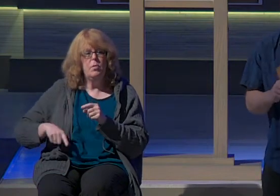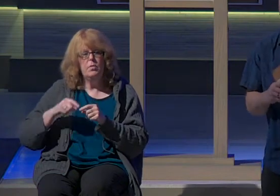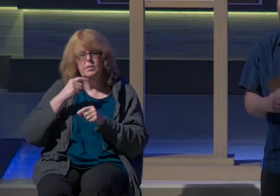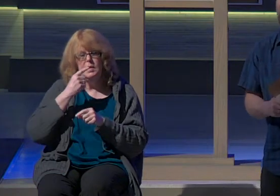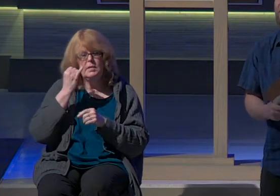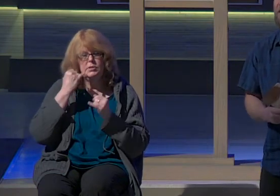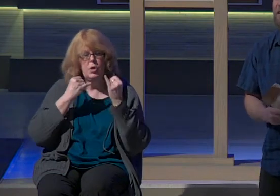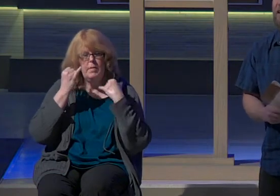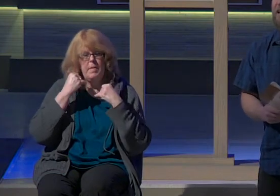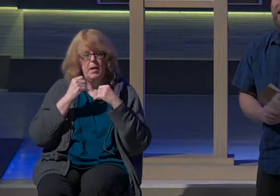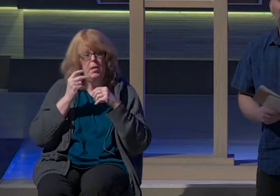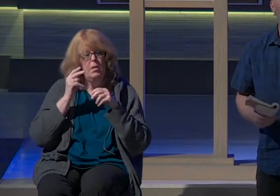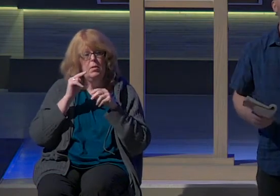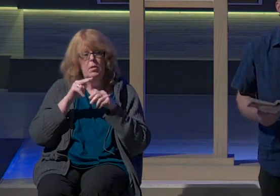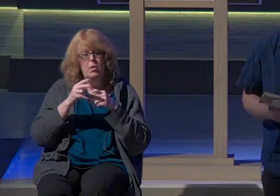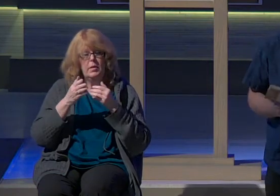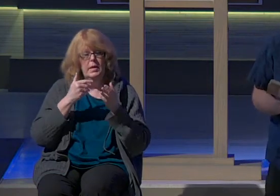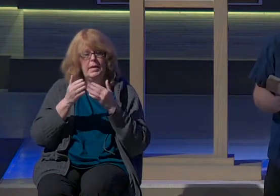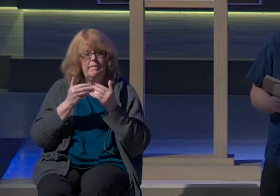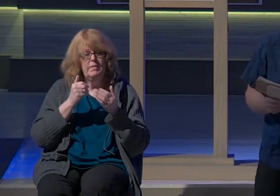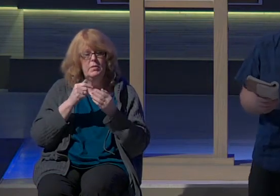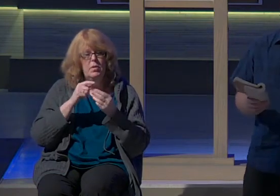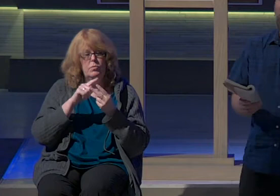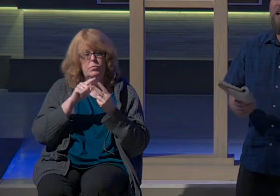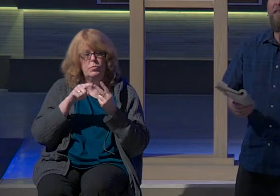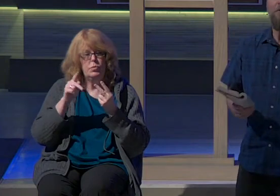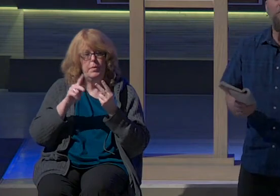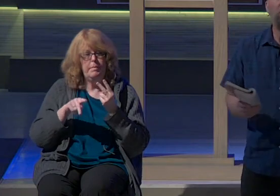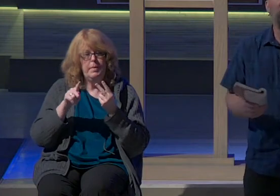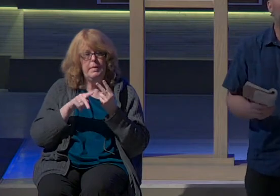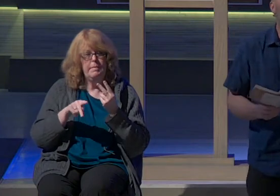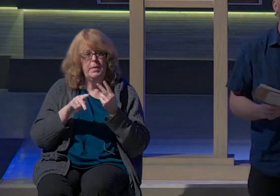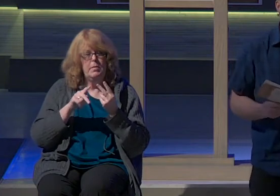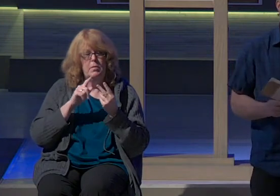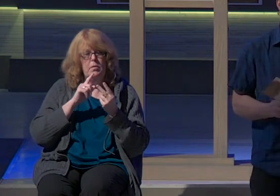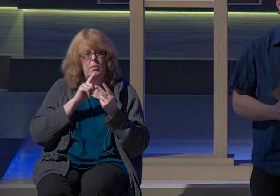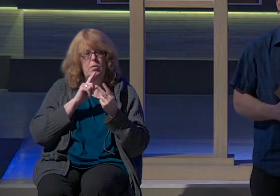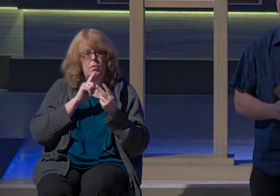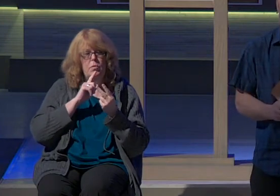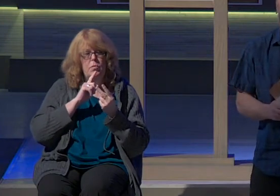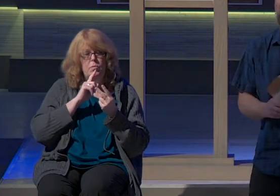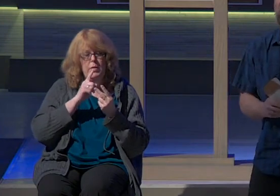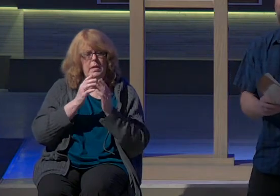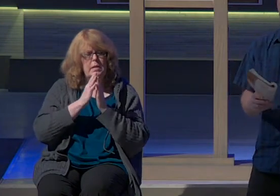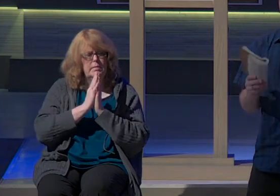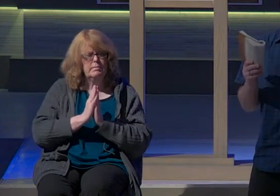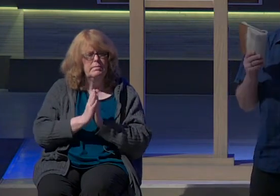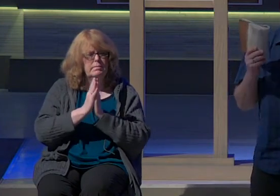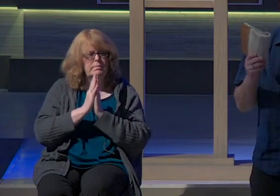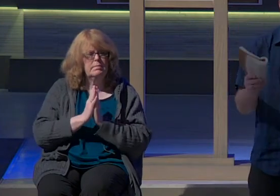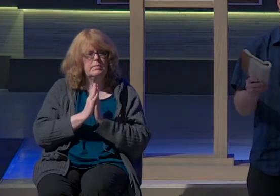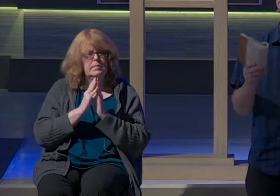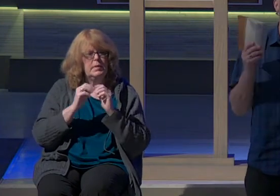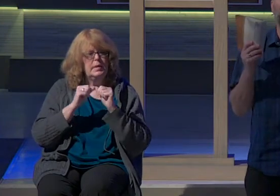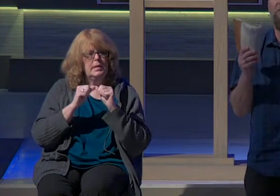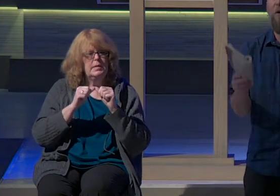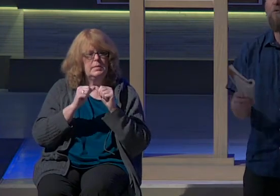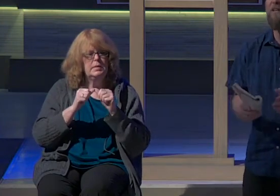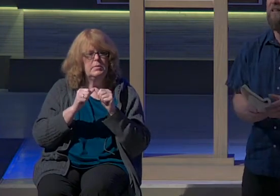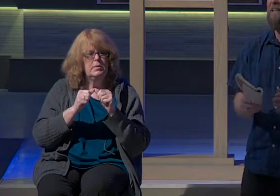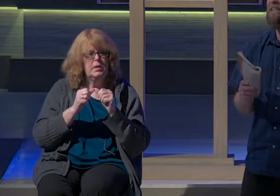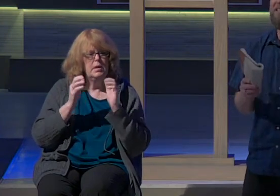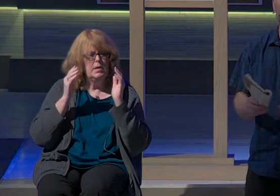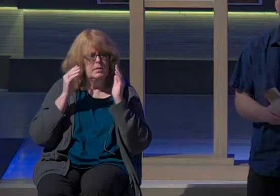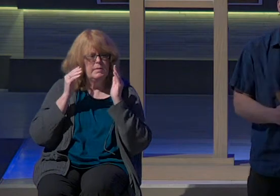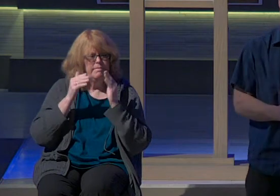to Jeremiah, look, even though these two people that really are intercessors, that continually,